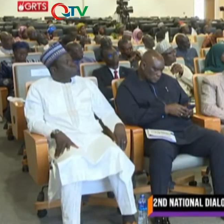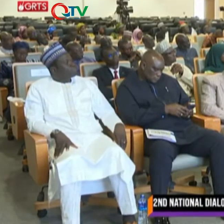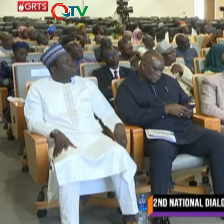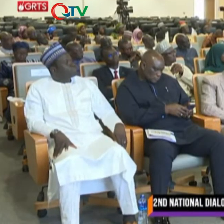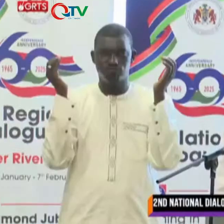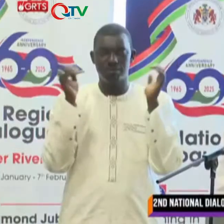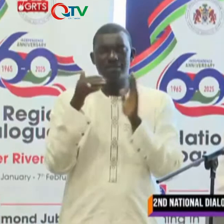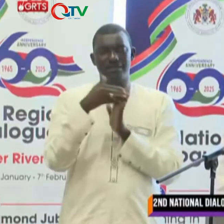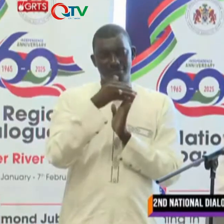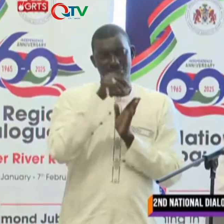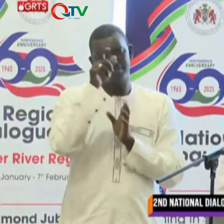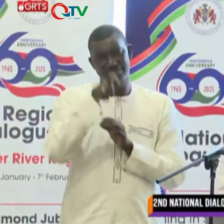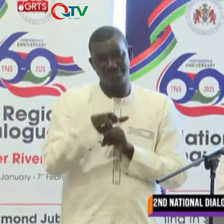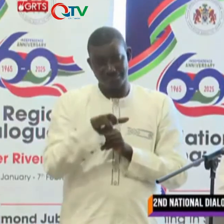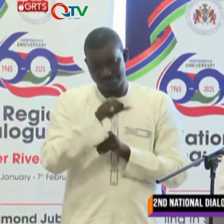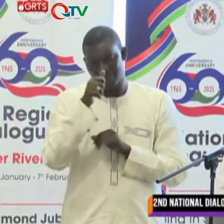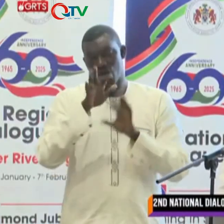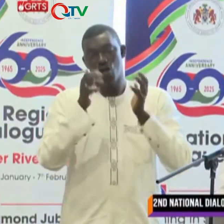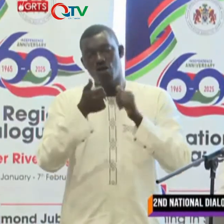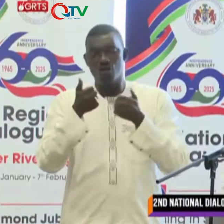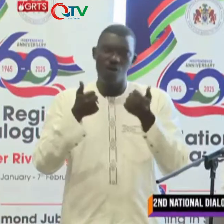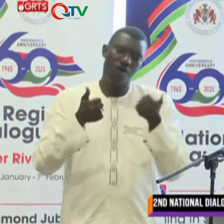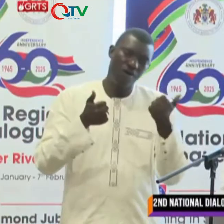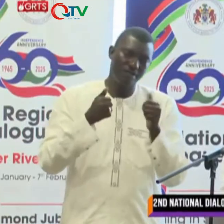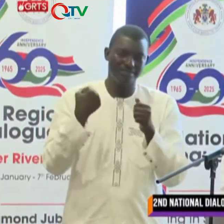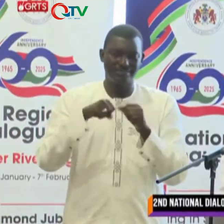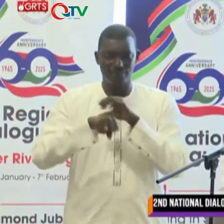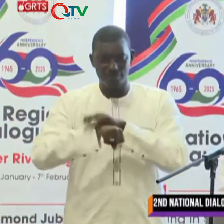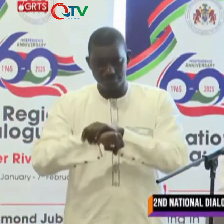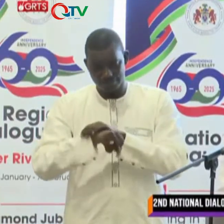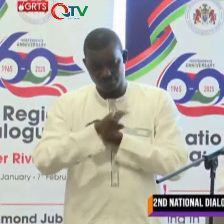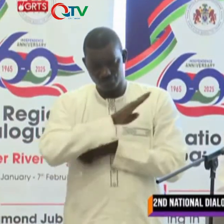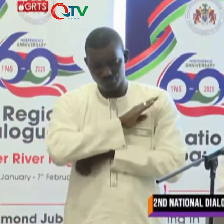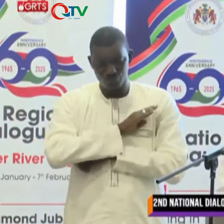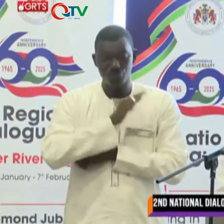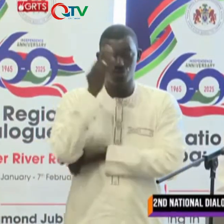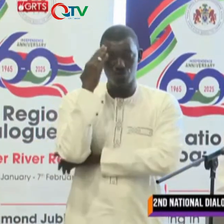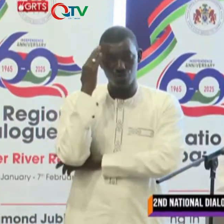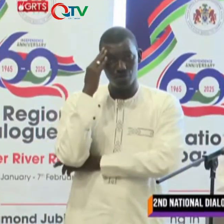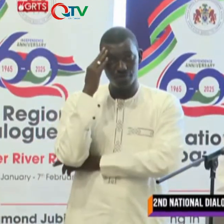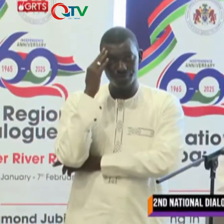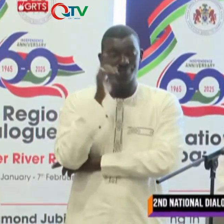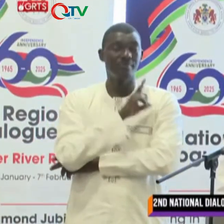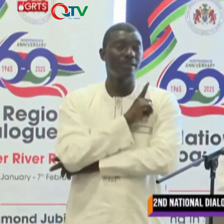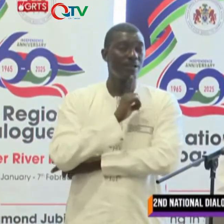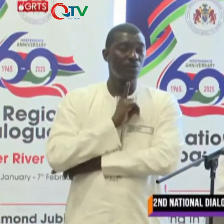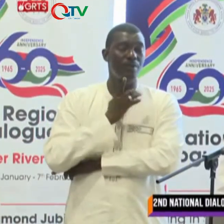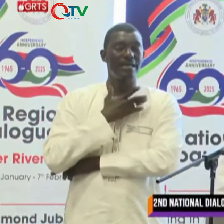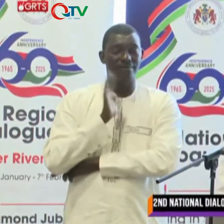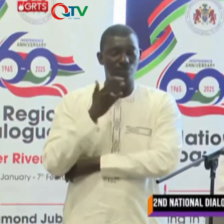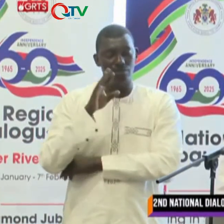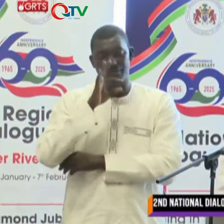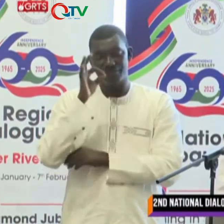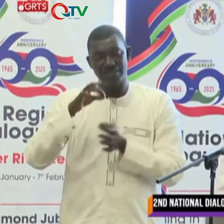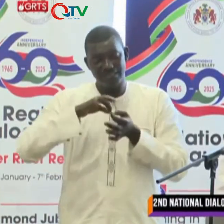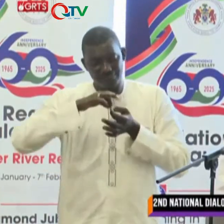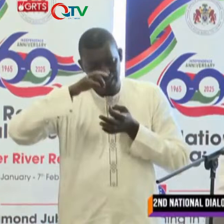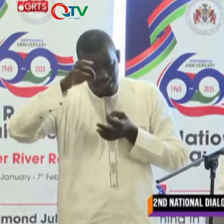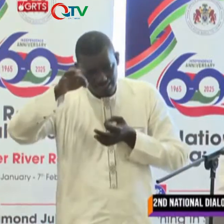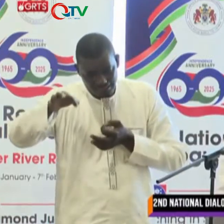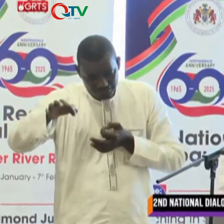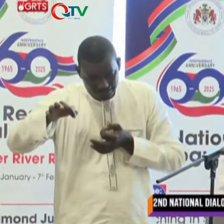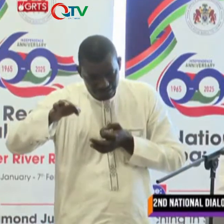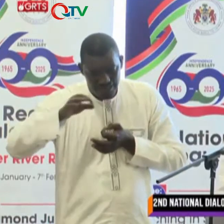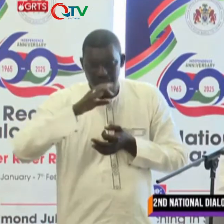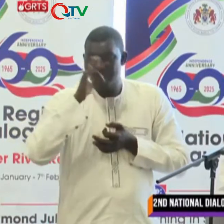administrators and all other stakeholders should also realize that we have gone very far forward,